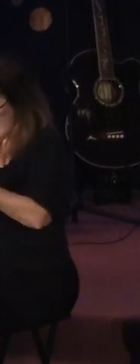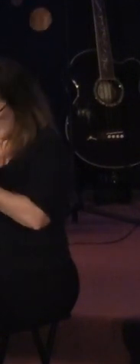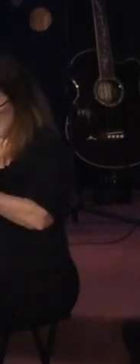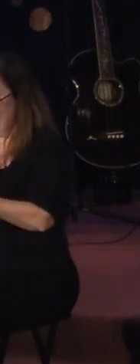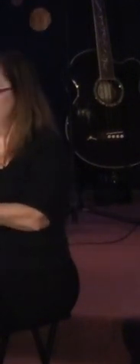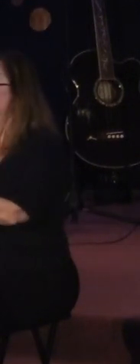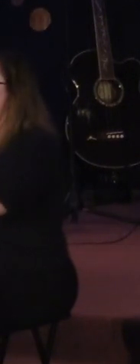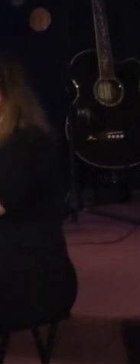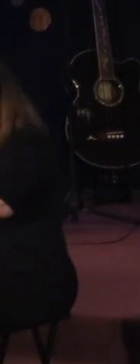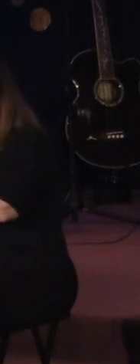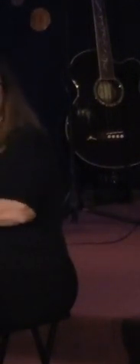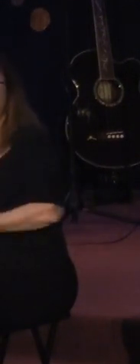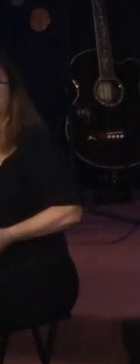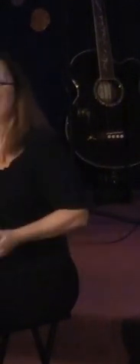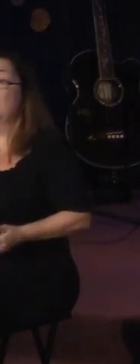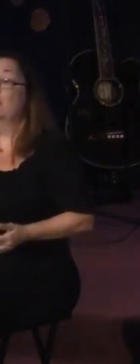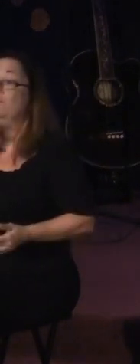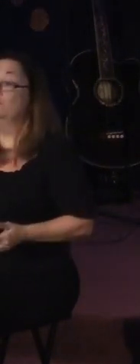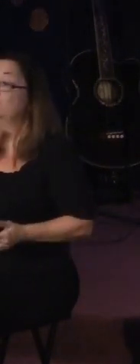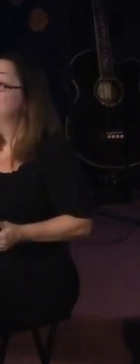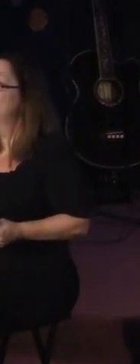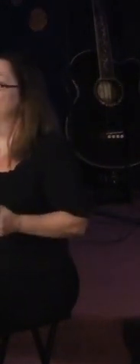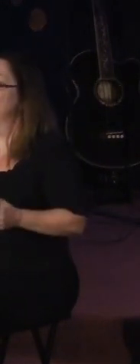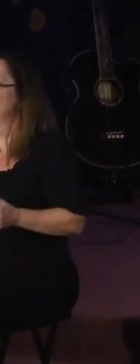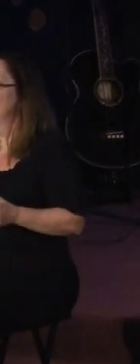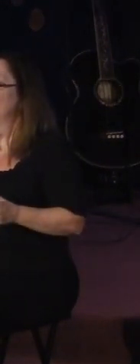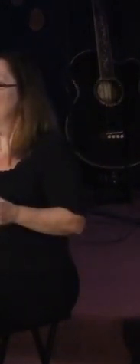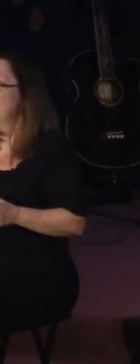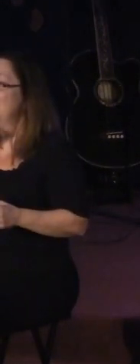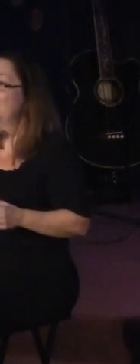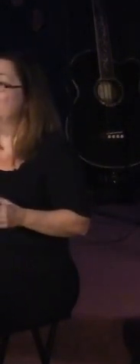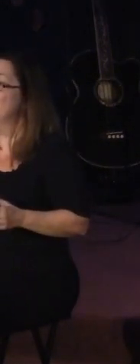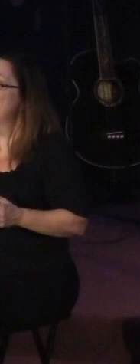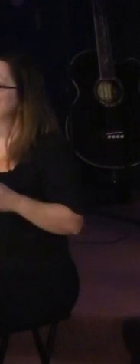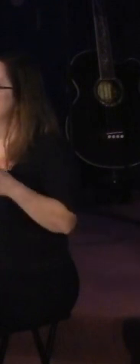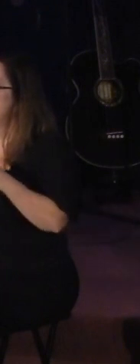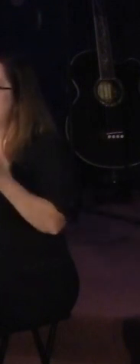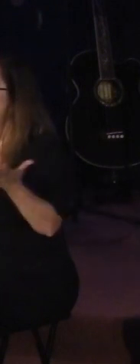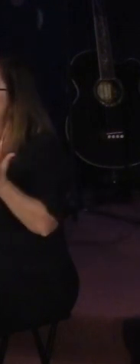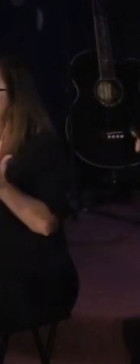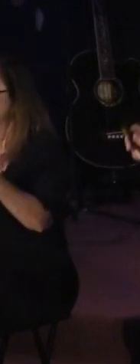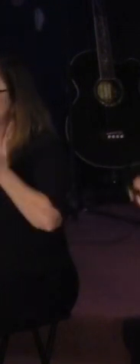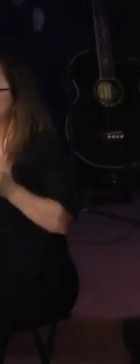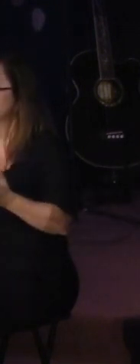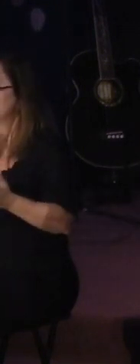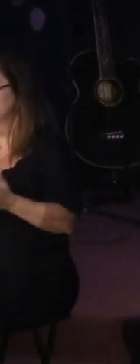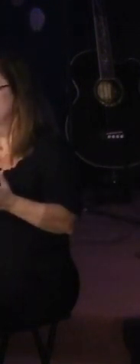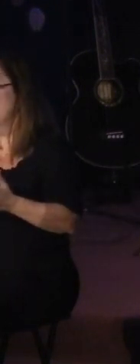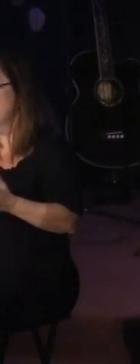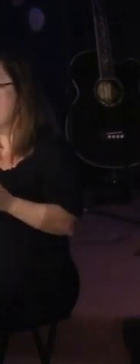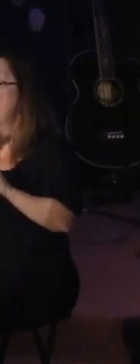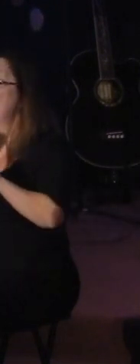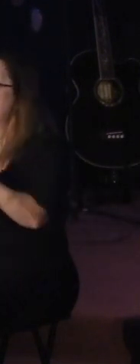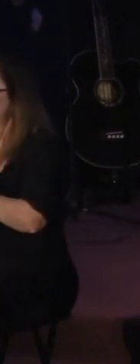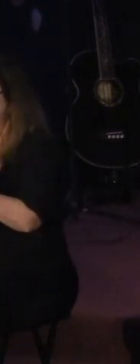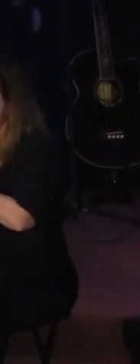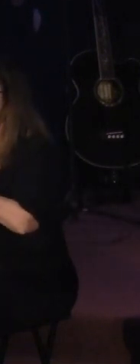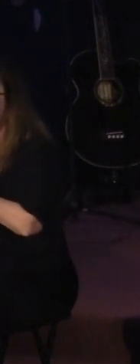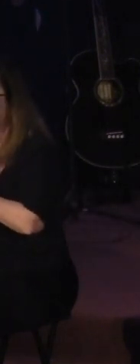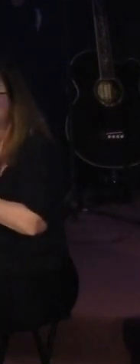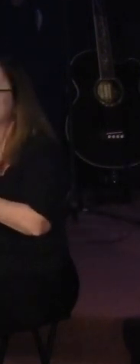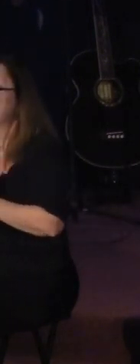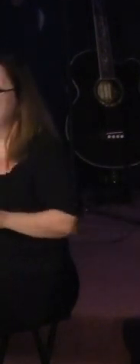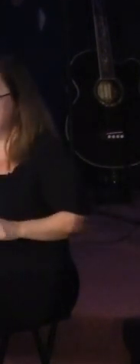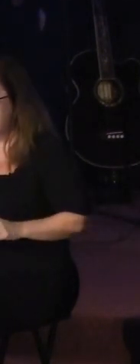I want to, if you say, what was Gary's message about today? It's he wants us to know that God answers prayer. He